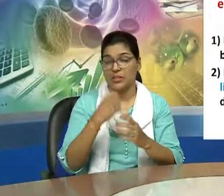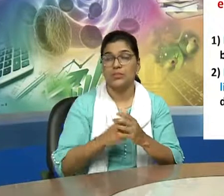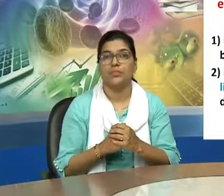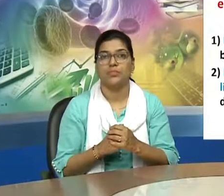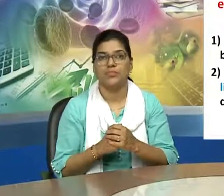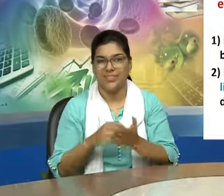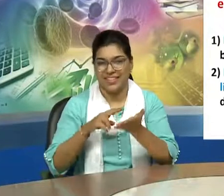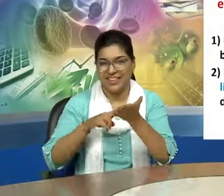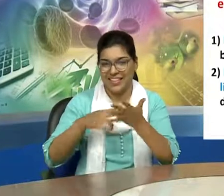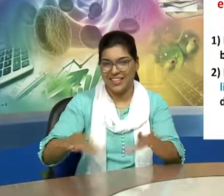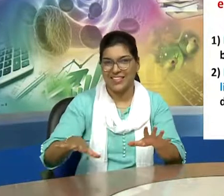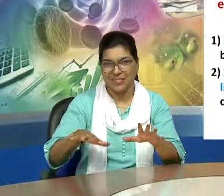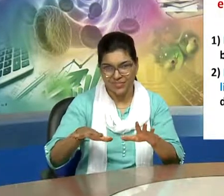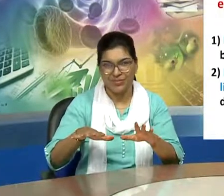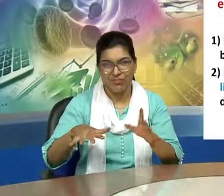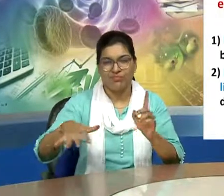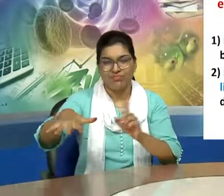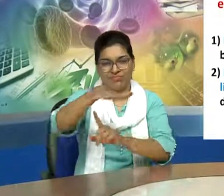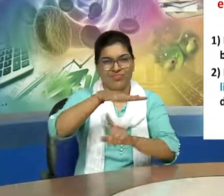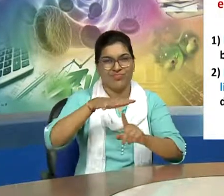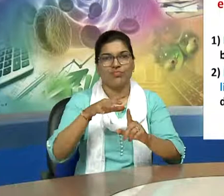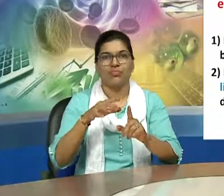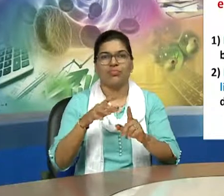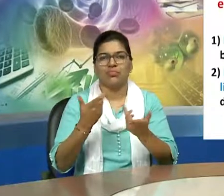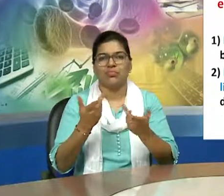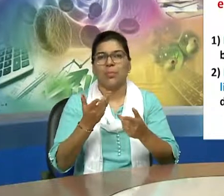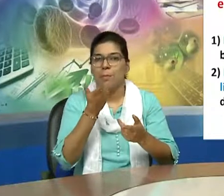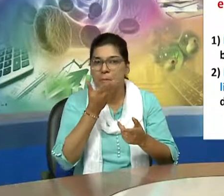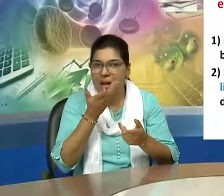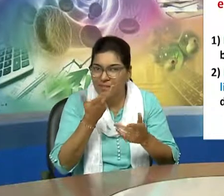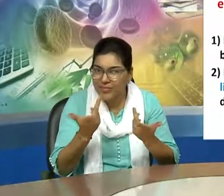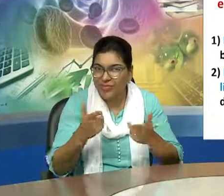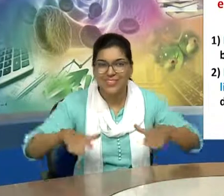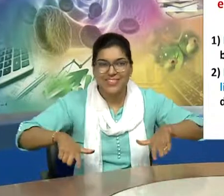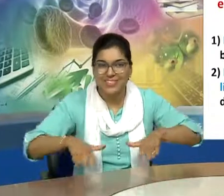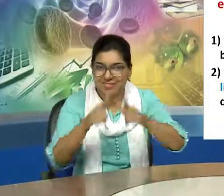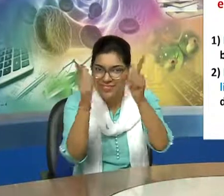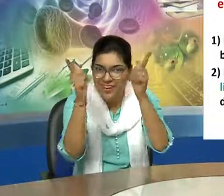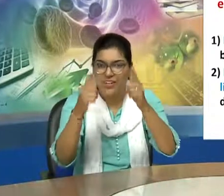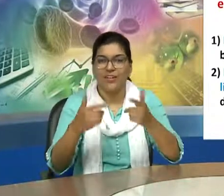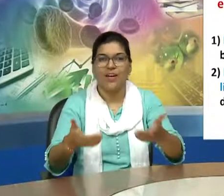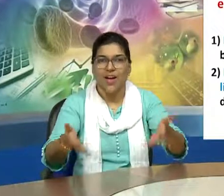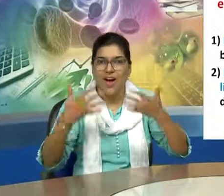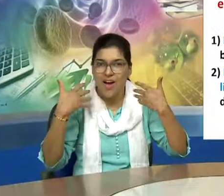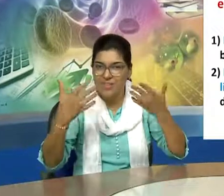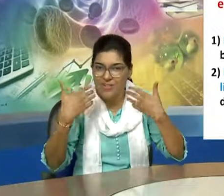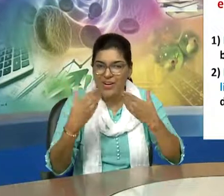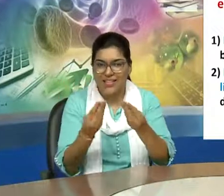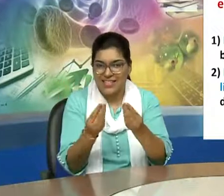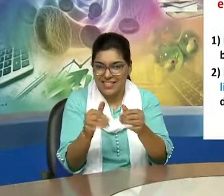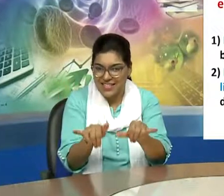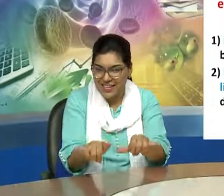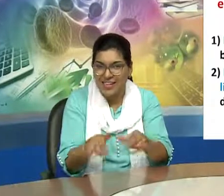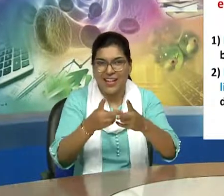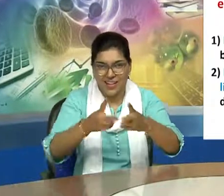the following reasons. The first point is that the natural